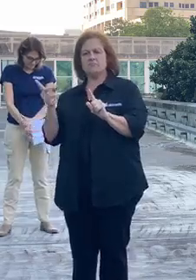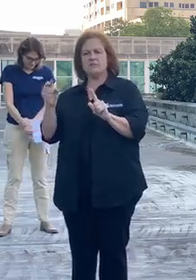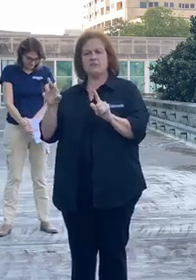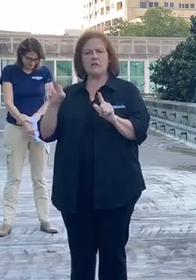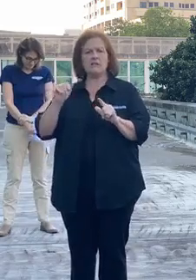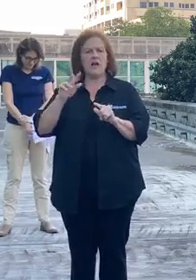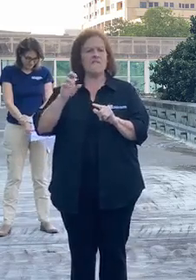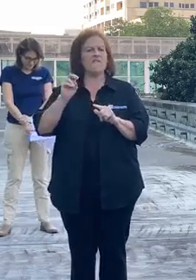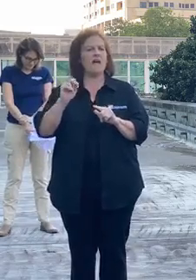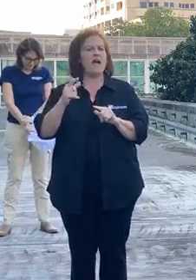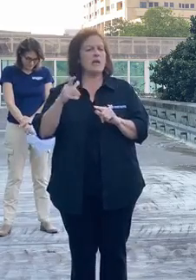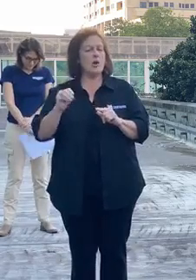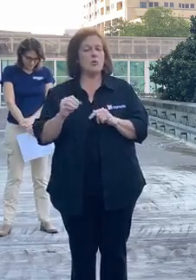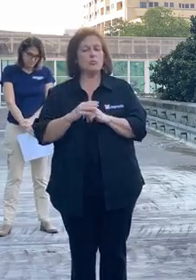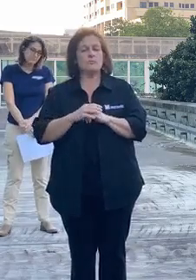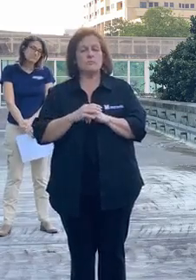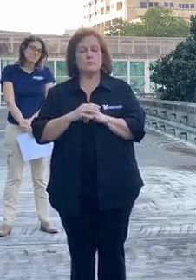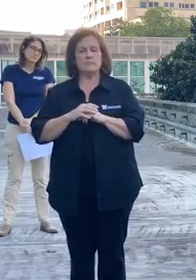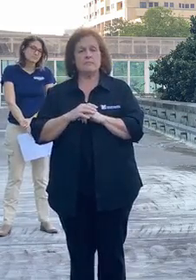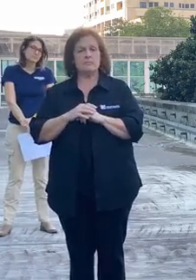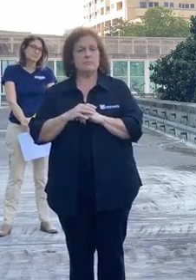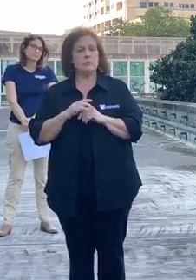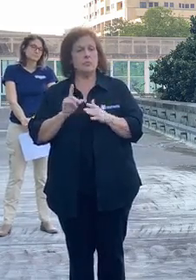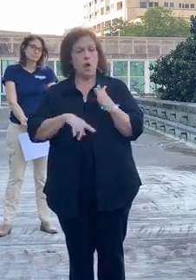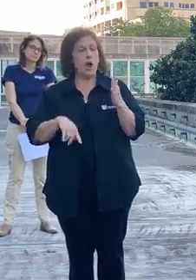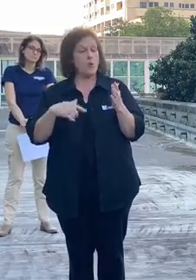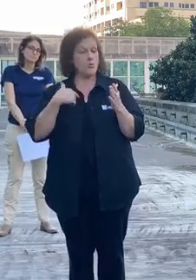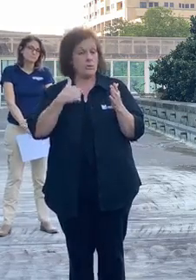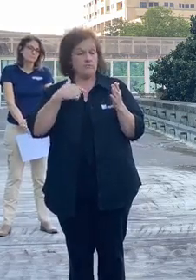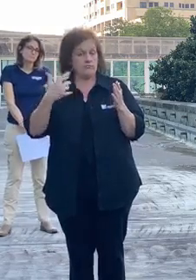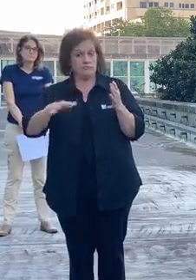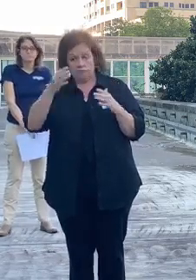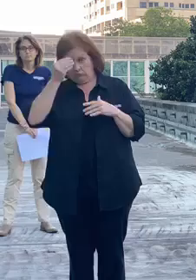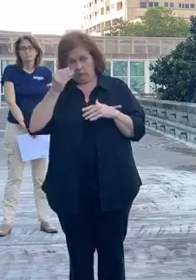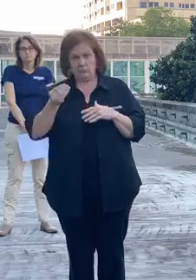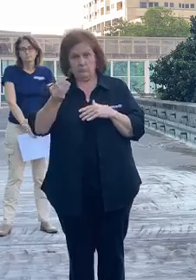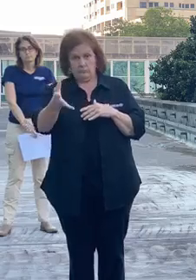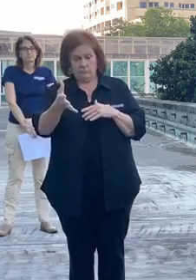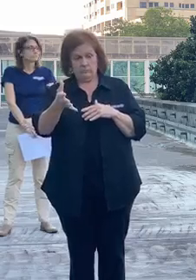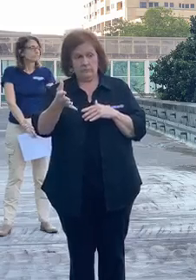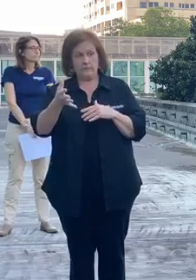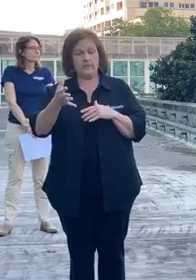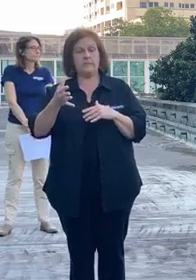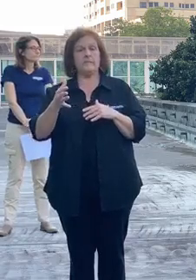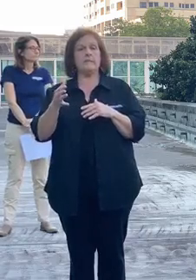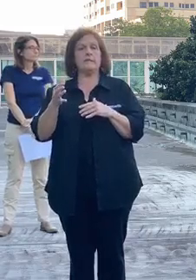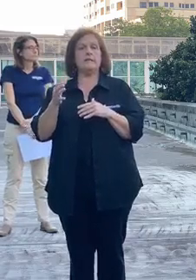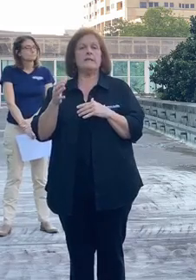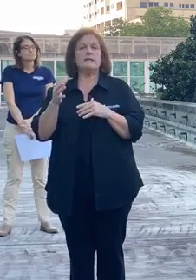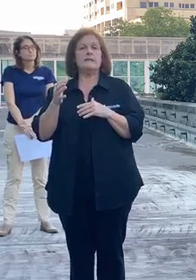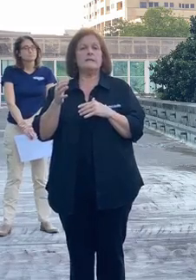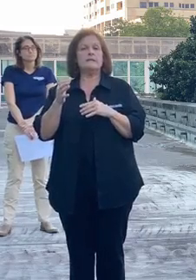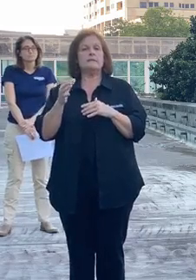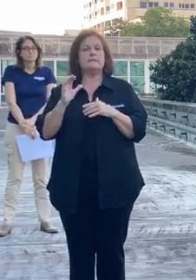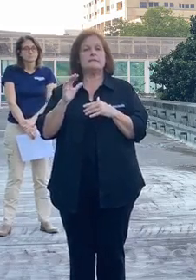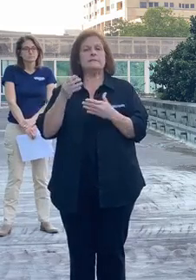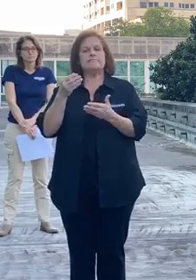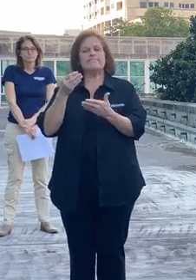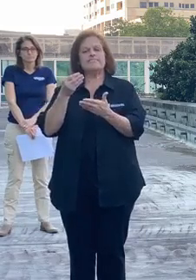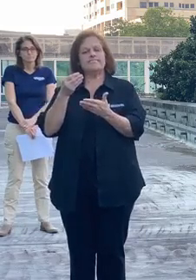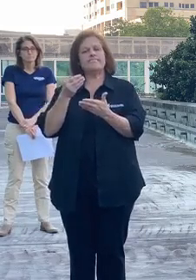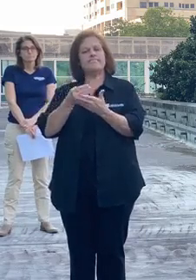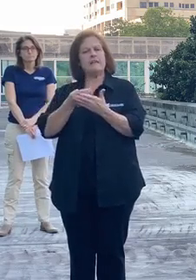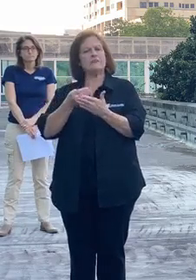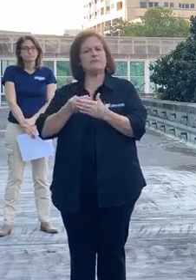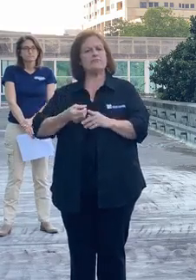back. A part of what we have shared over the past couple of weeks has been the financial